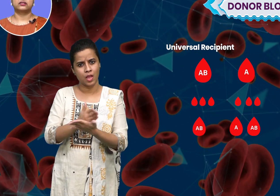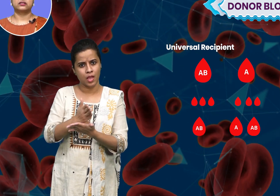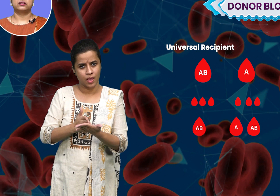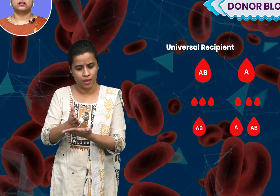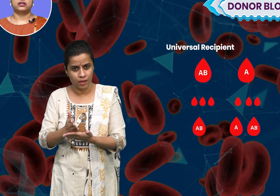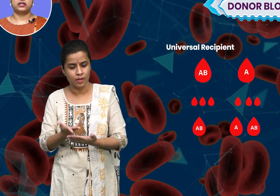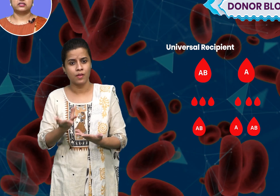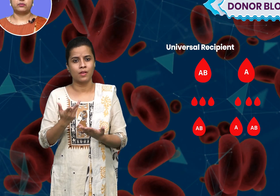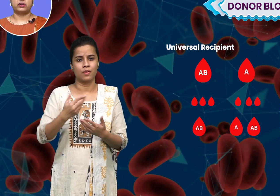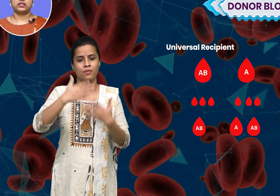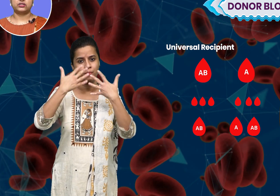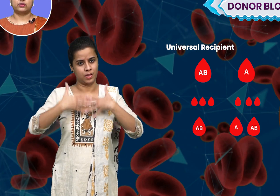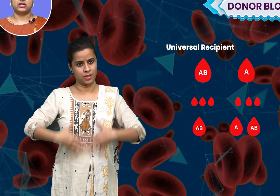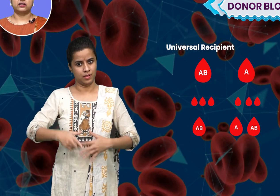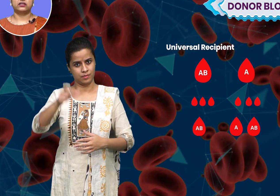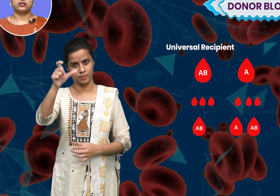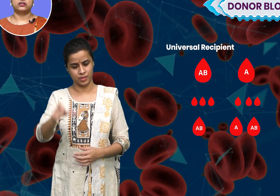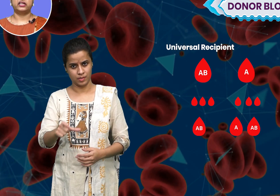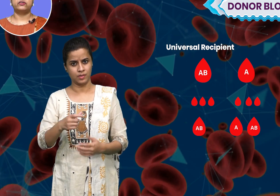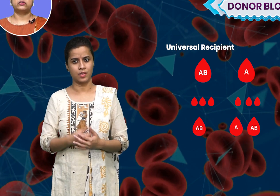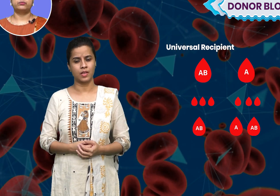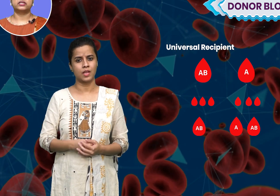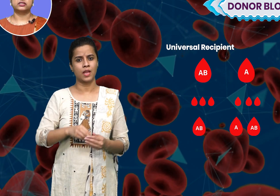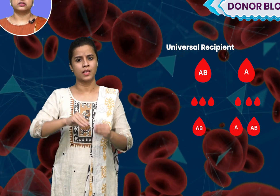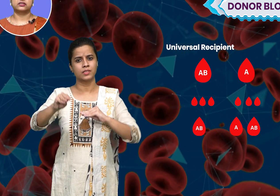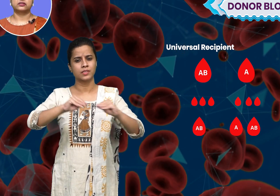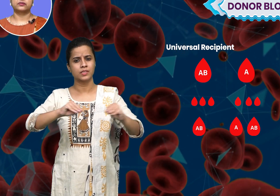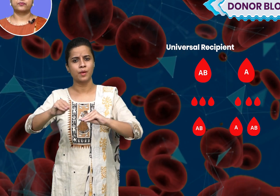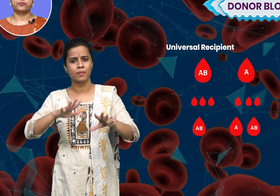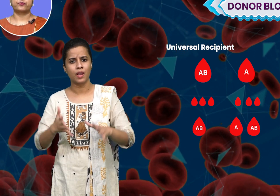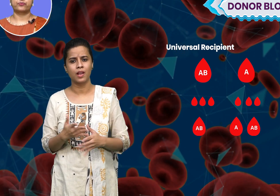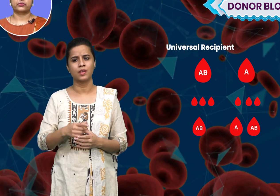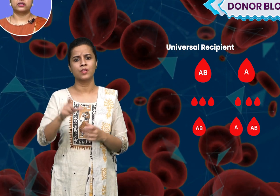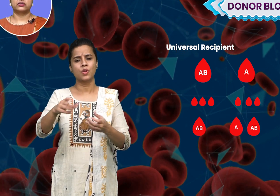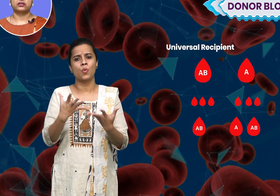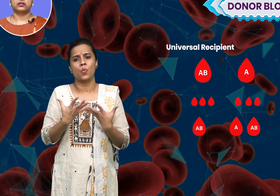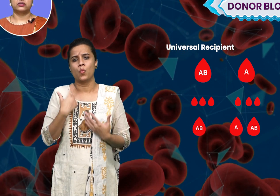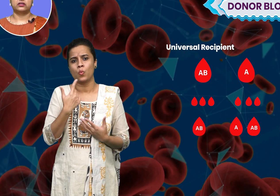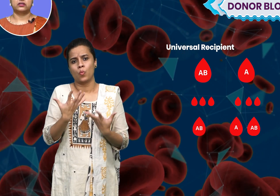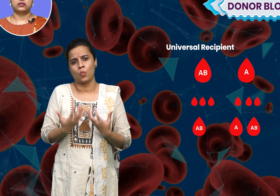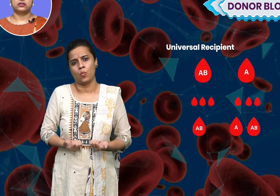persons and supplies to the needful persons.